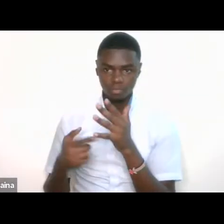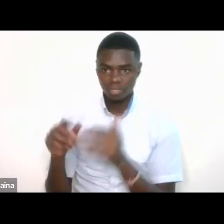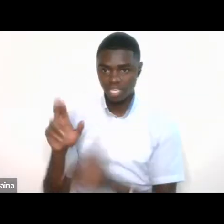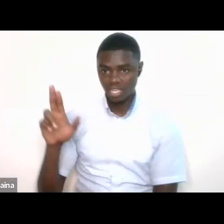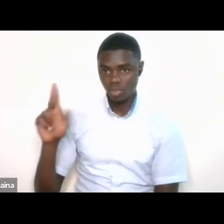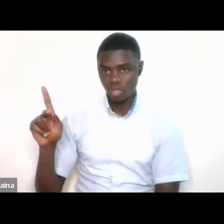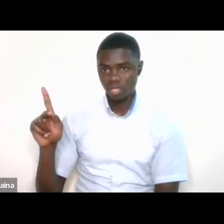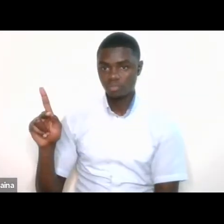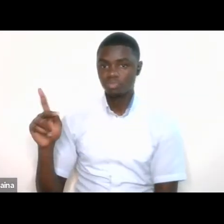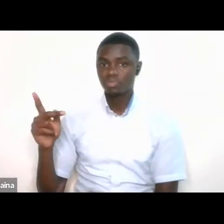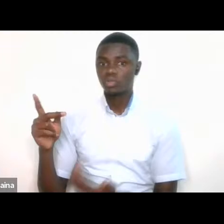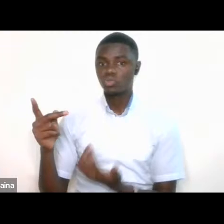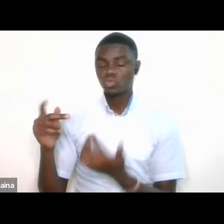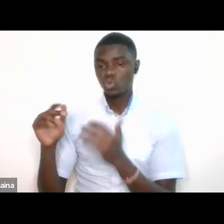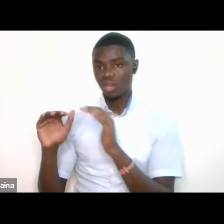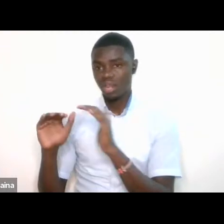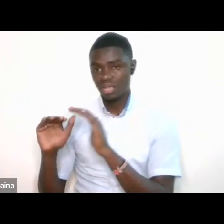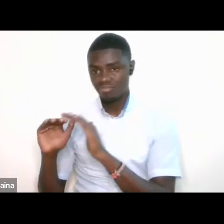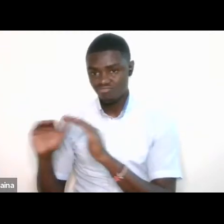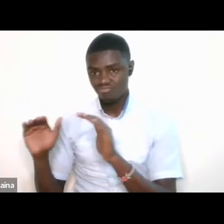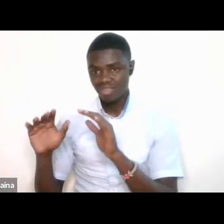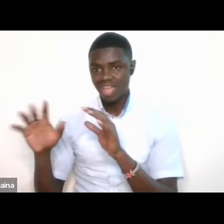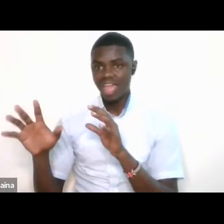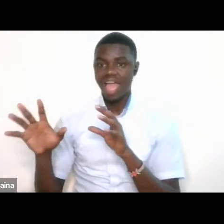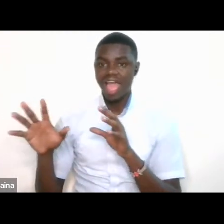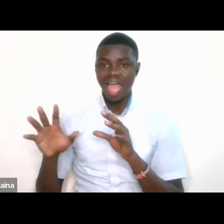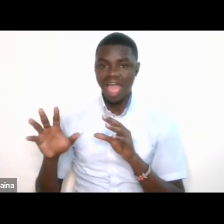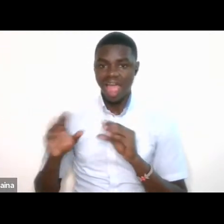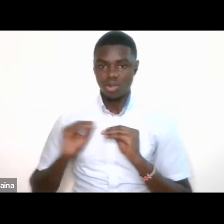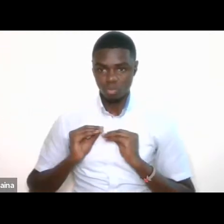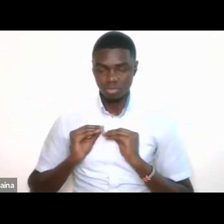narrowing the playing fields by adopting the cultural capital principle.